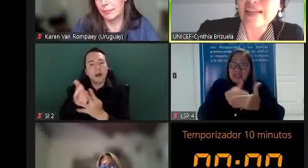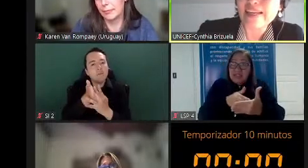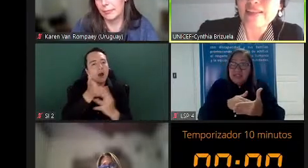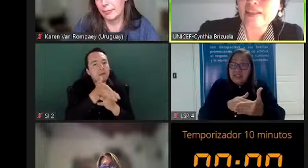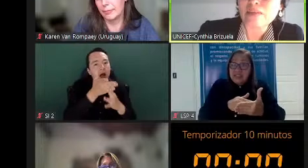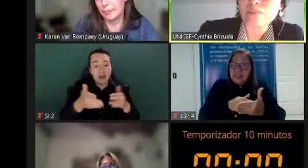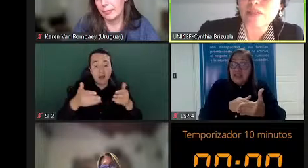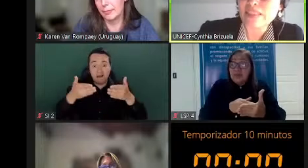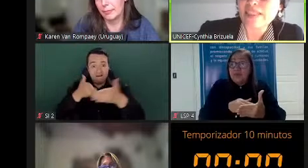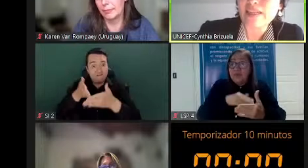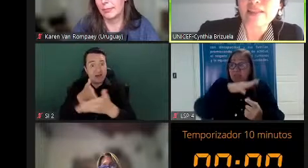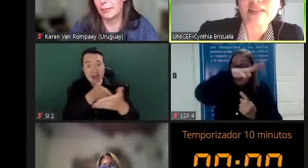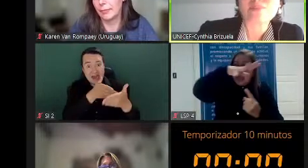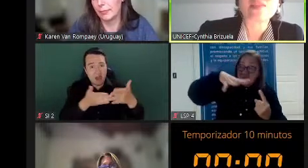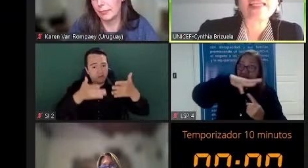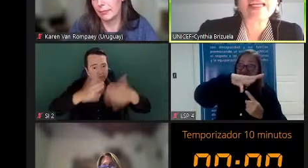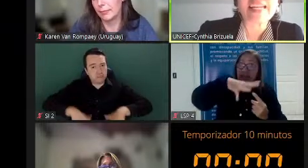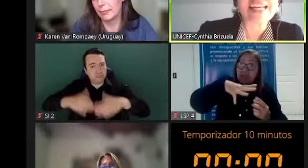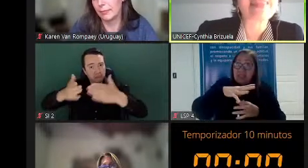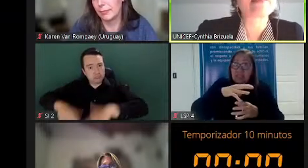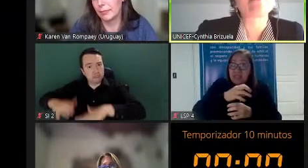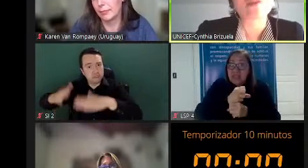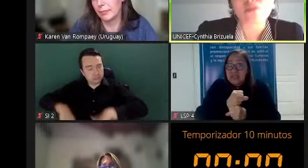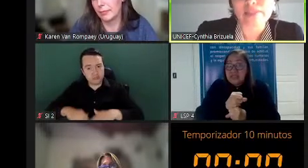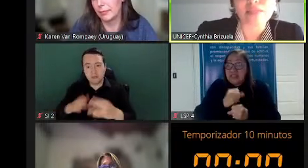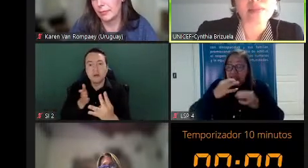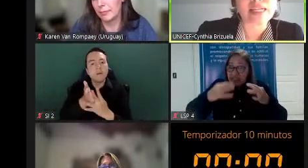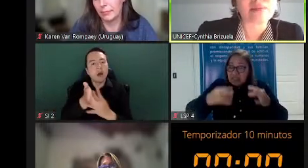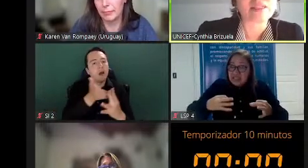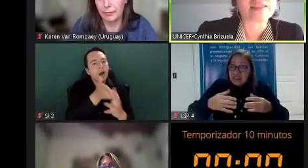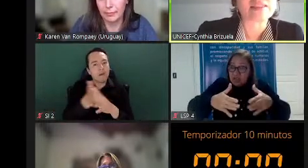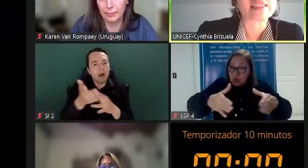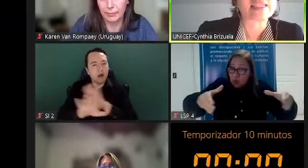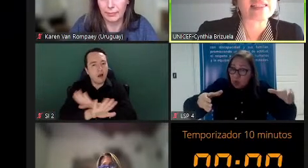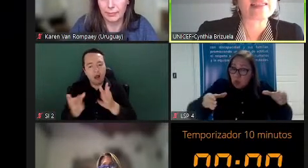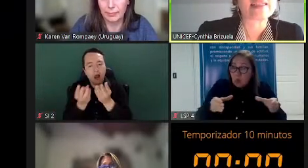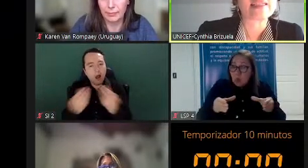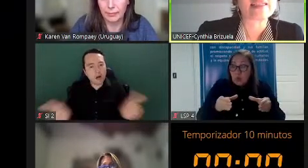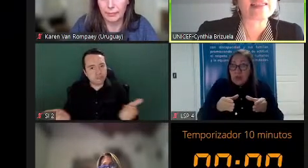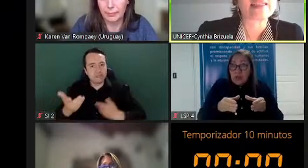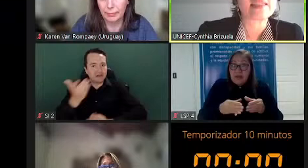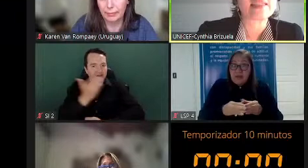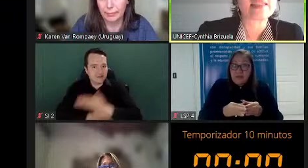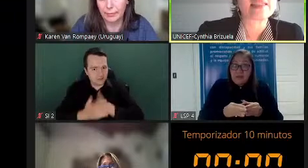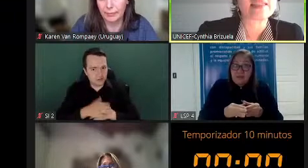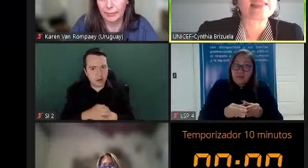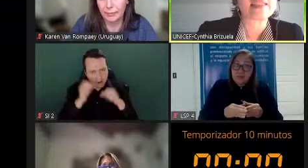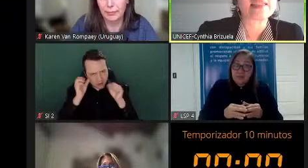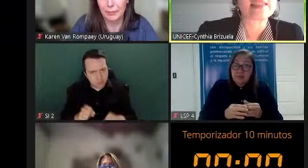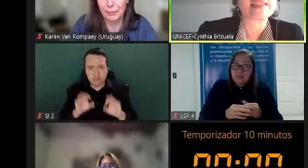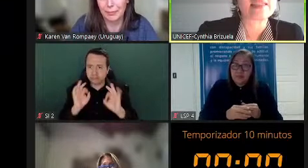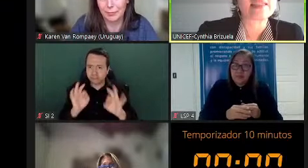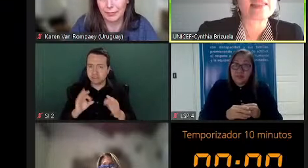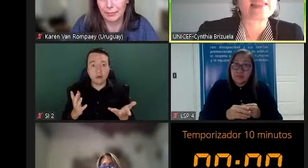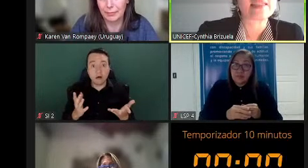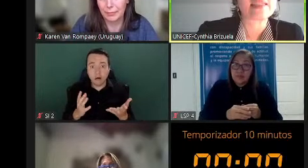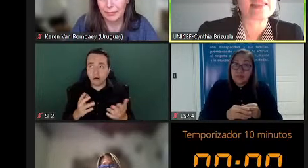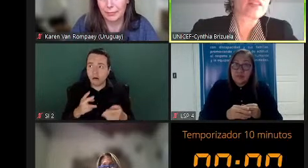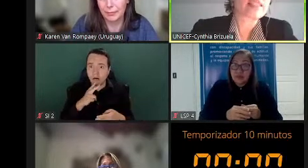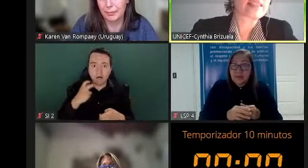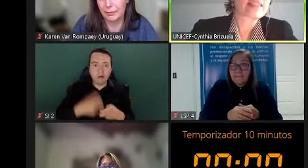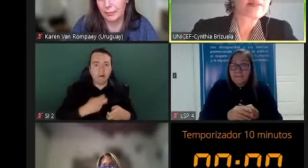environmental barriers generating disabilities and generating difficulties to learning